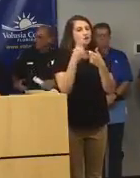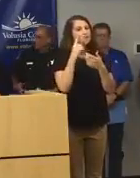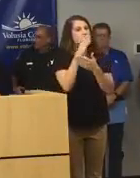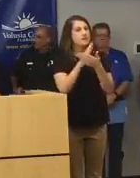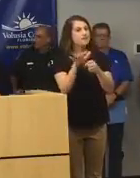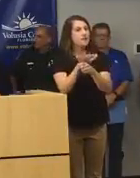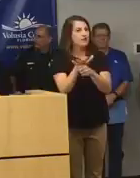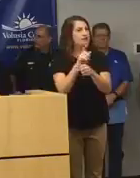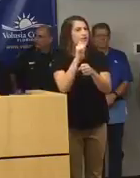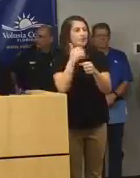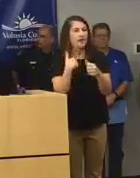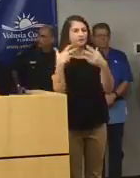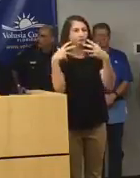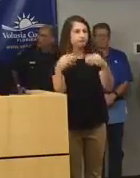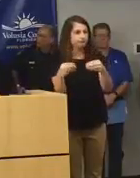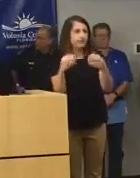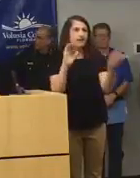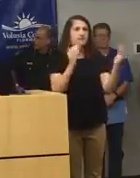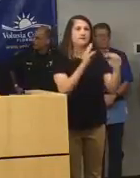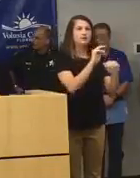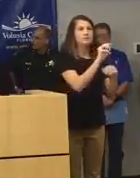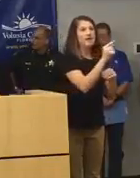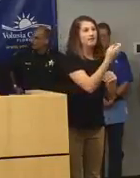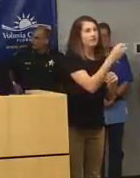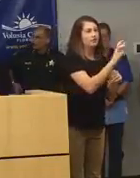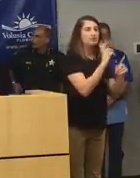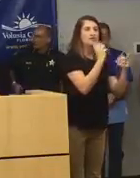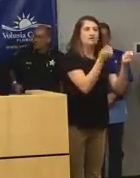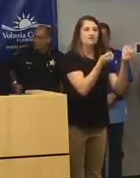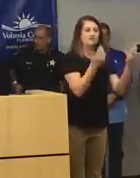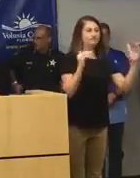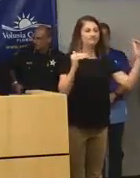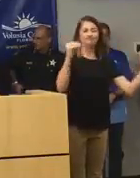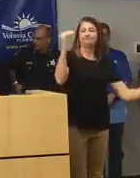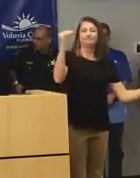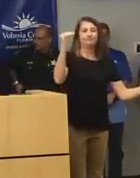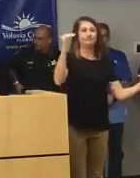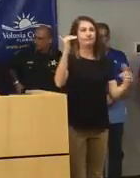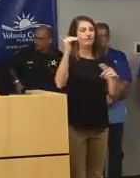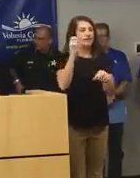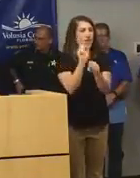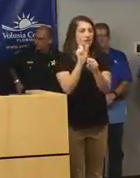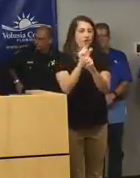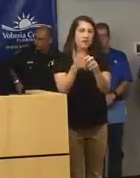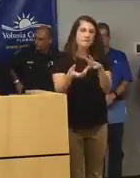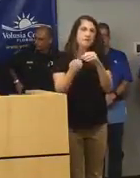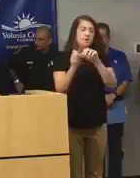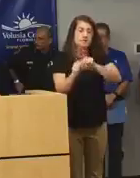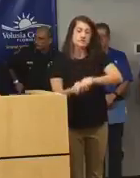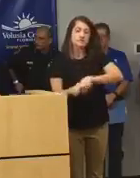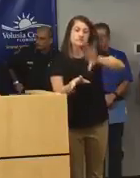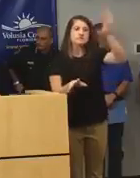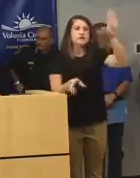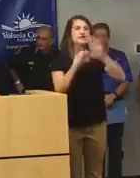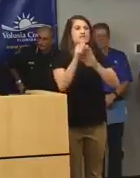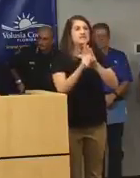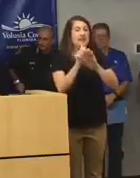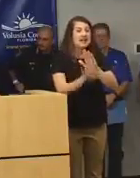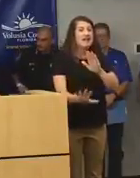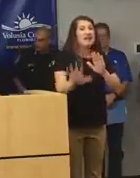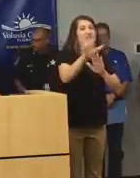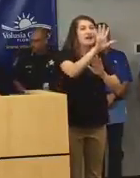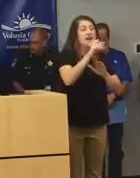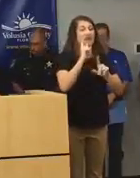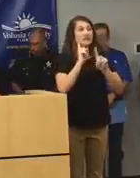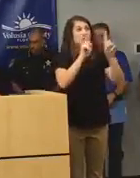areas that are out of power compared to Matthew, because those services are being demanded across the state, and they're